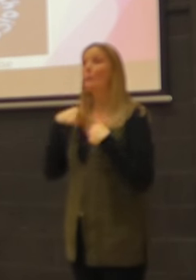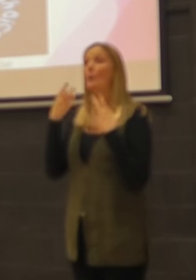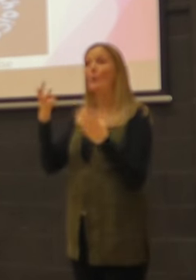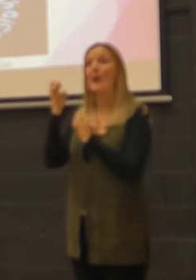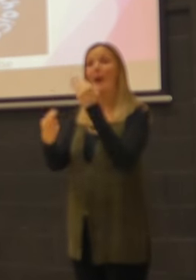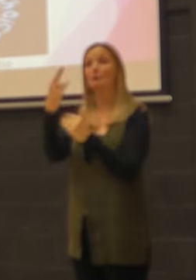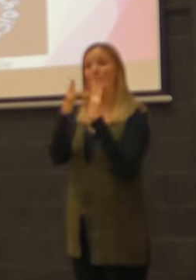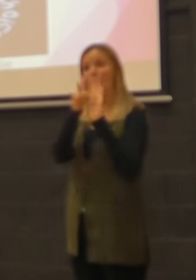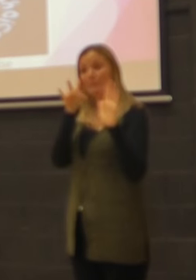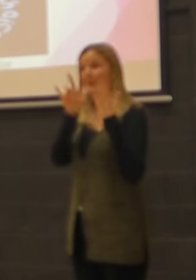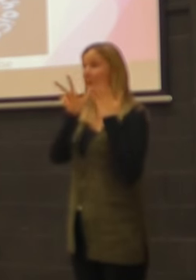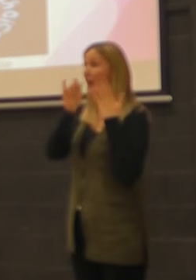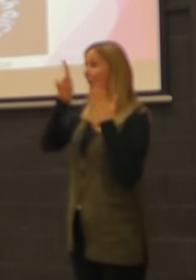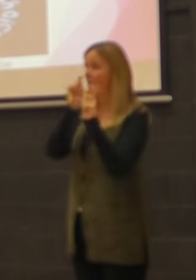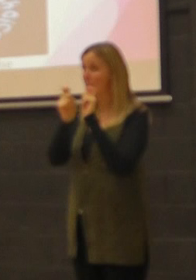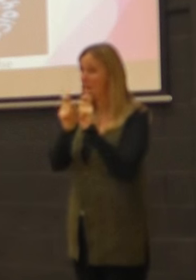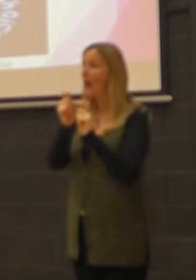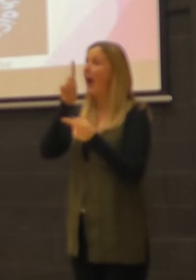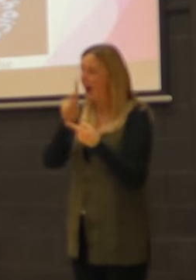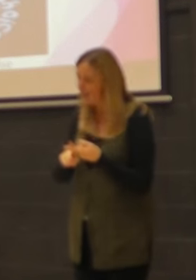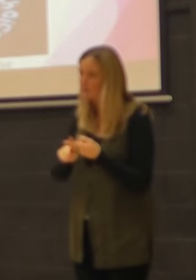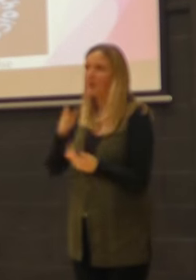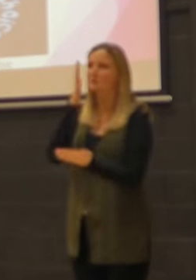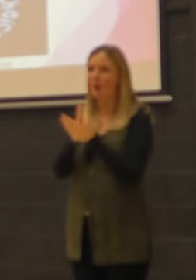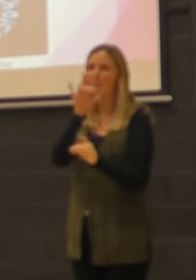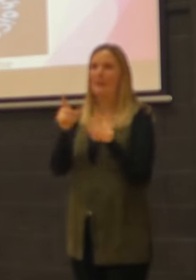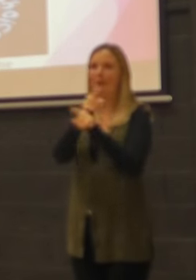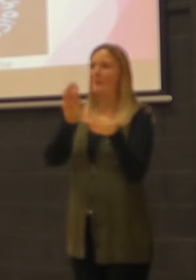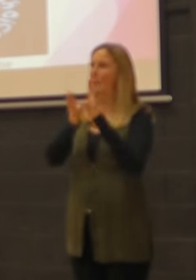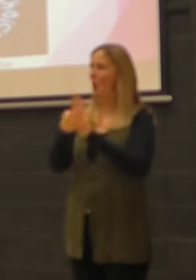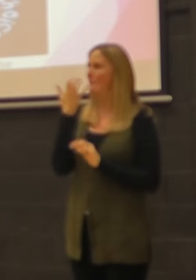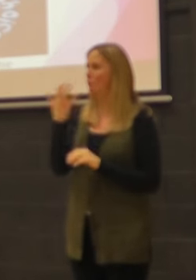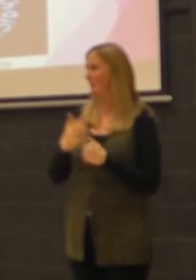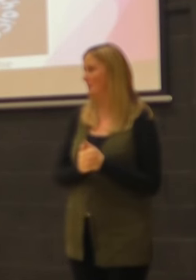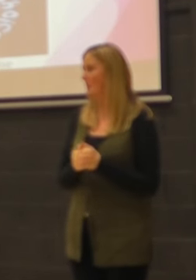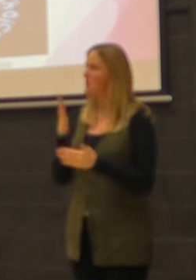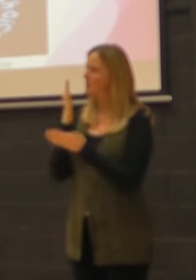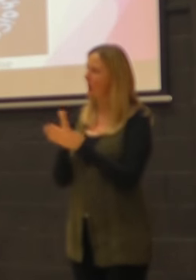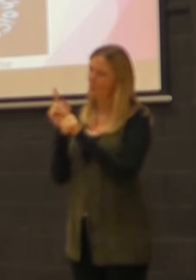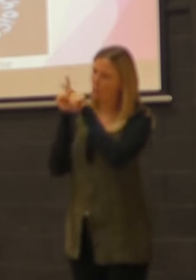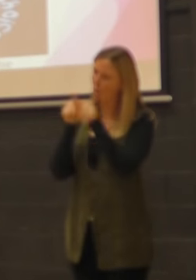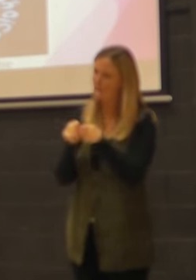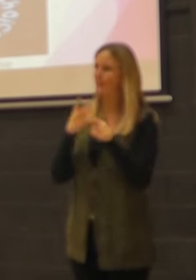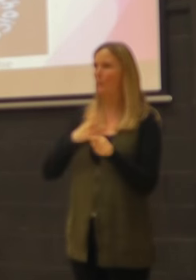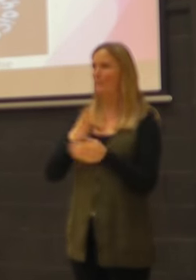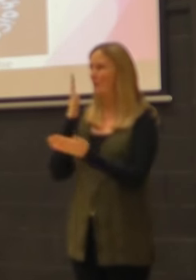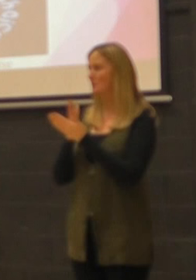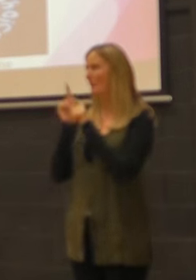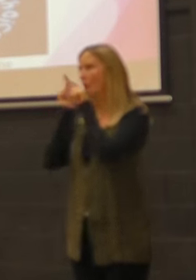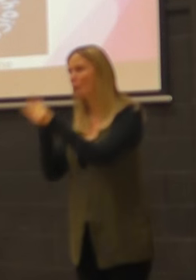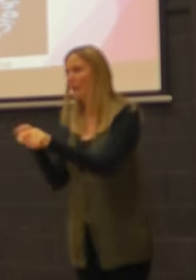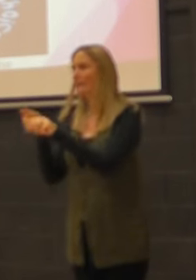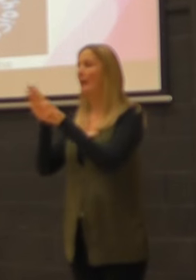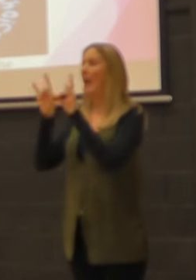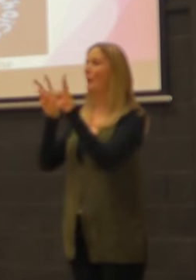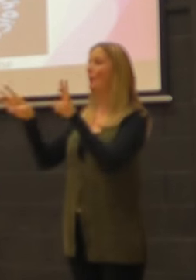Amendment and decriminalise, stop threatening women and health workers with 14 years in